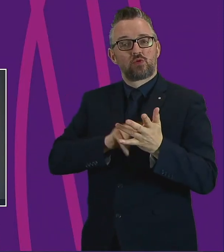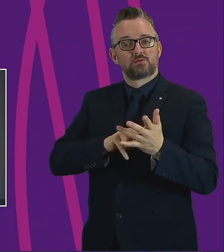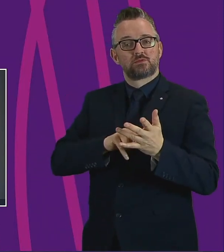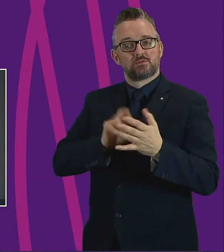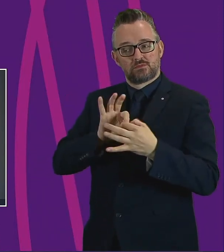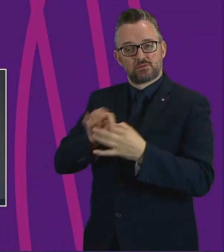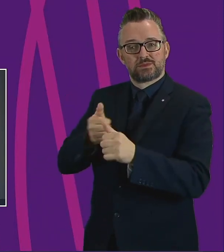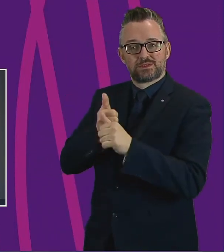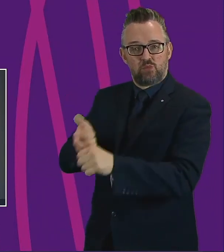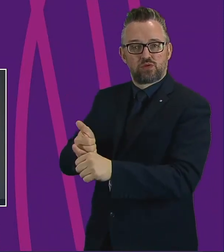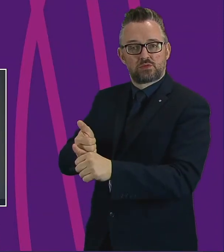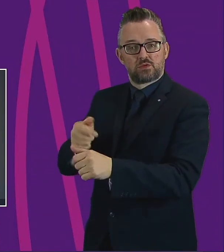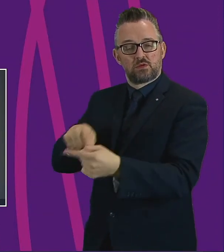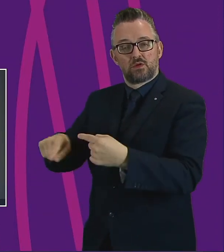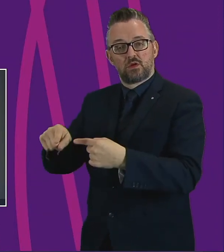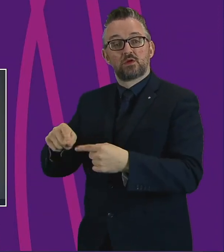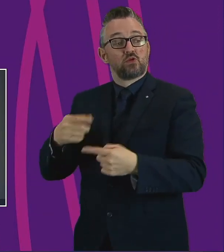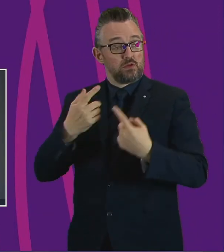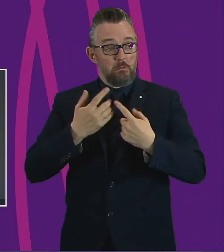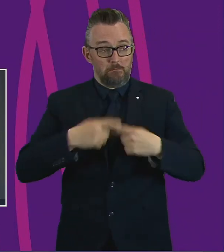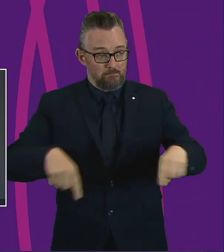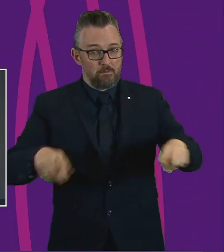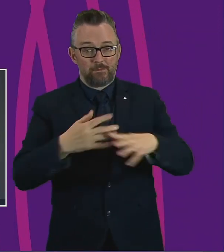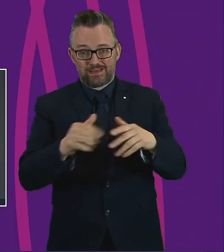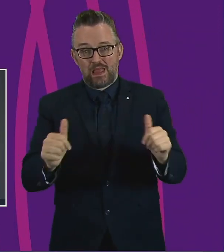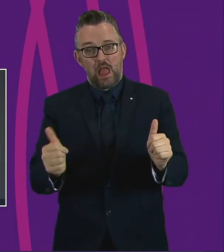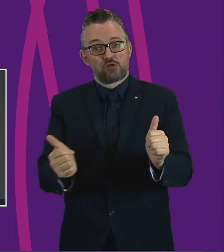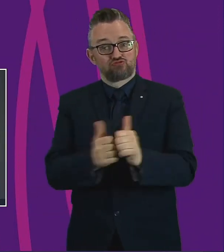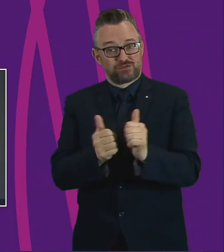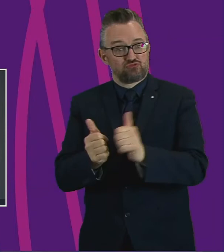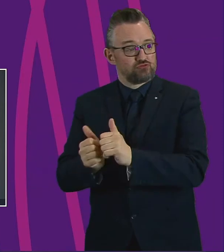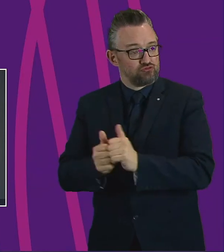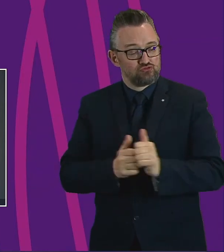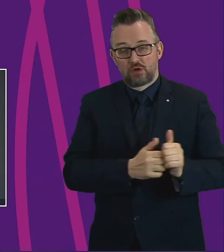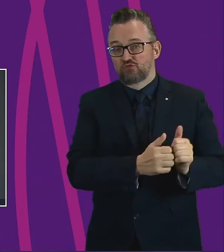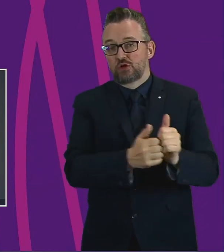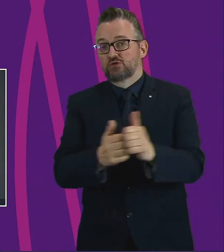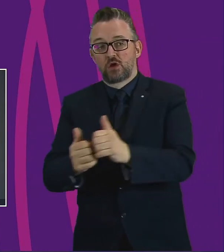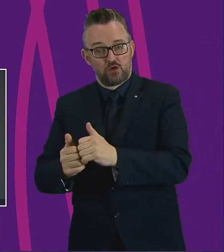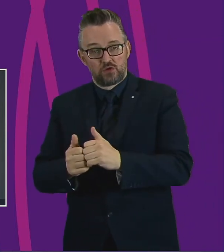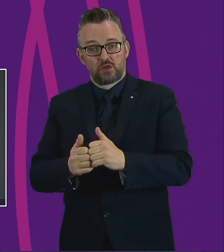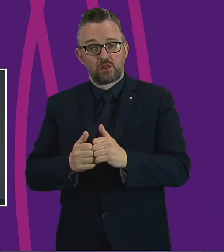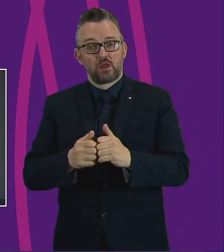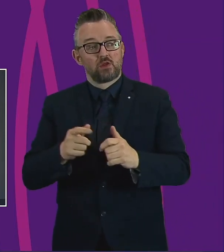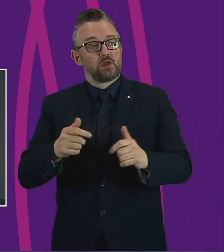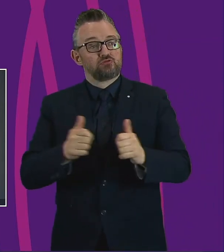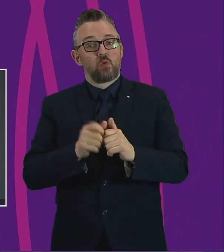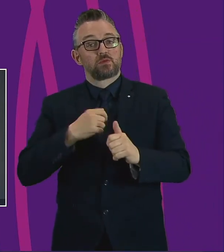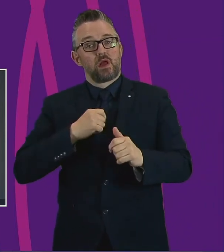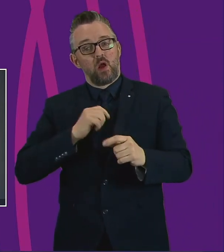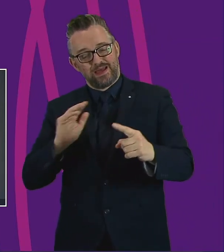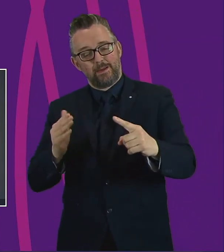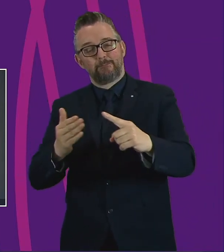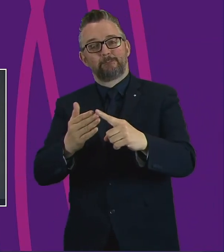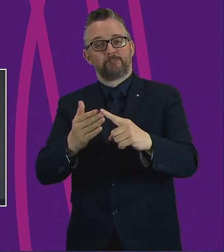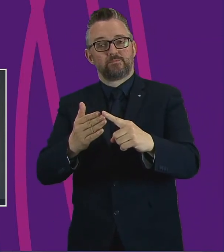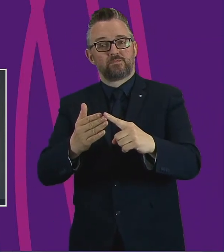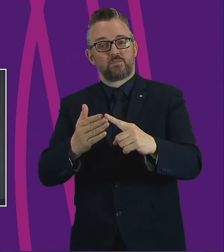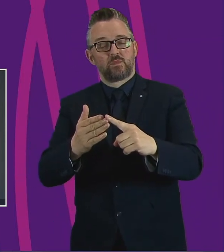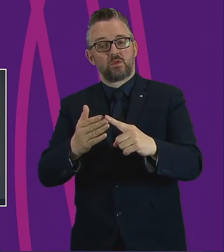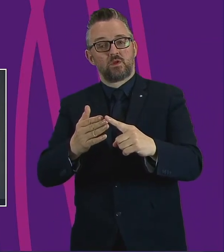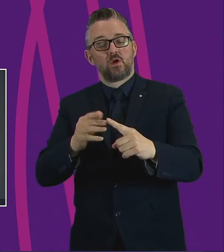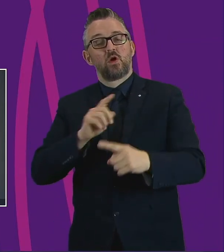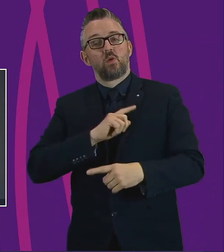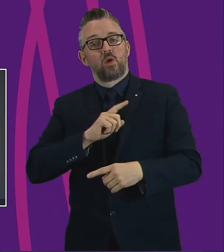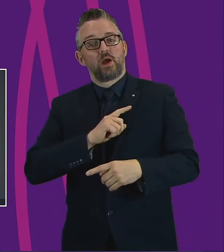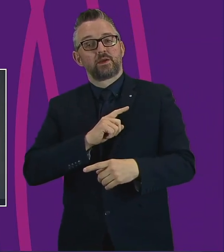And we got to a point of agreement. I very much welcome the endorsement of the approach that we are taking, which has been around looking